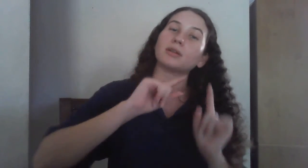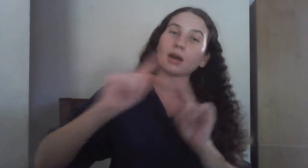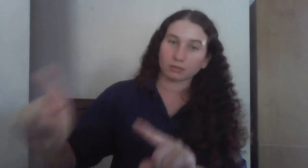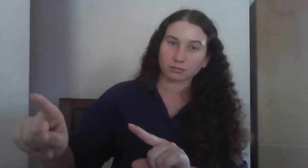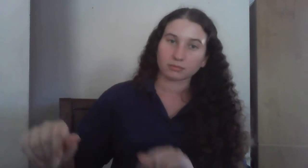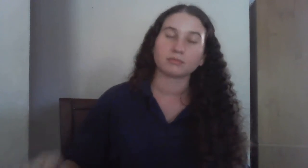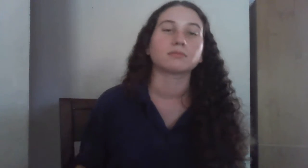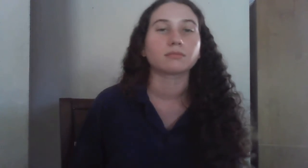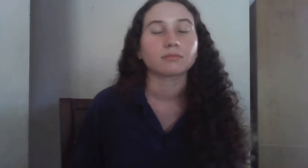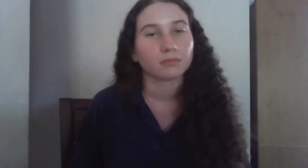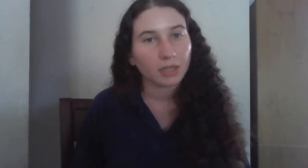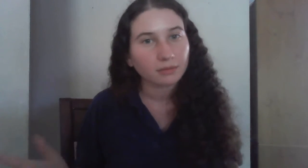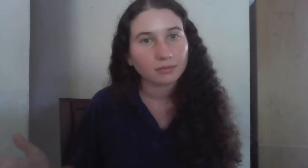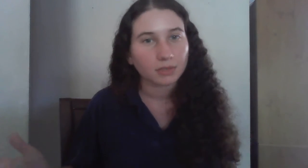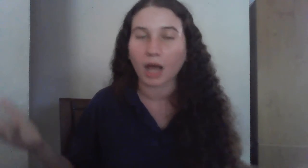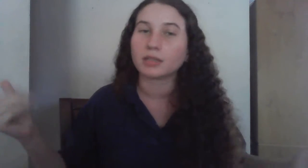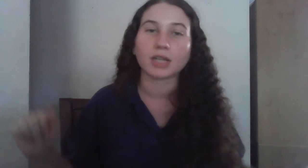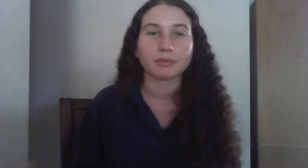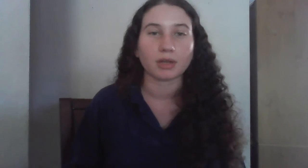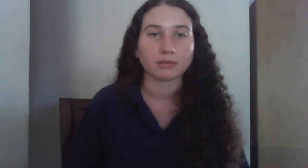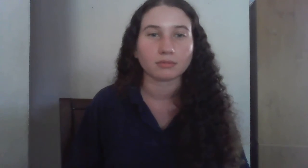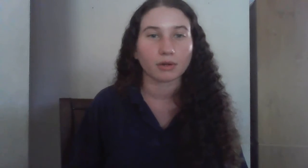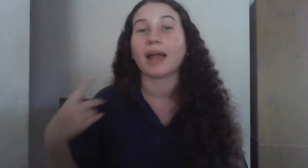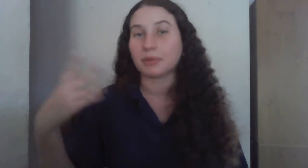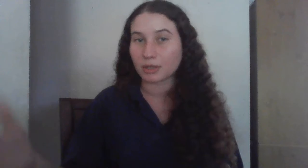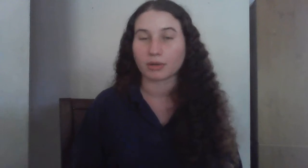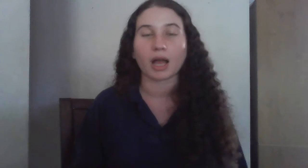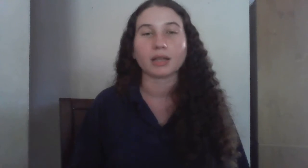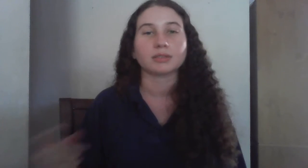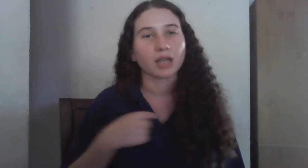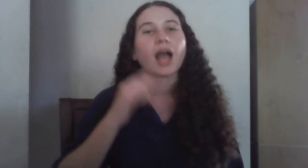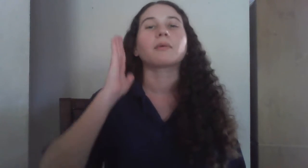go. Right? College, I will go. Or I will go to college.